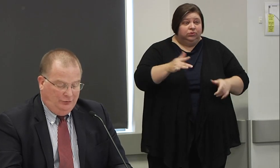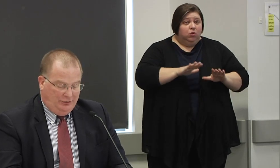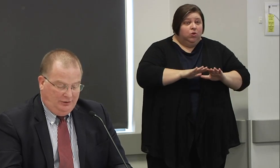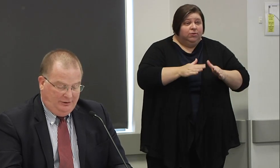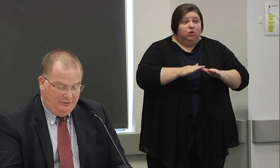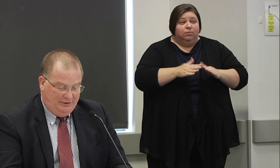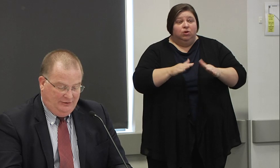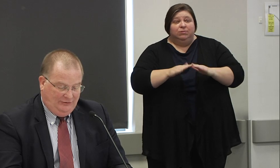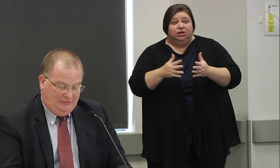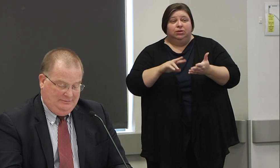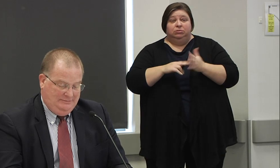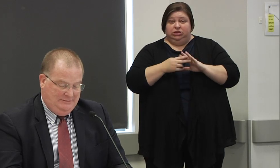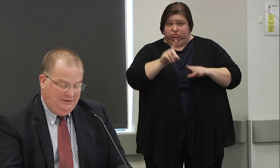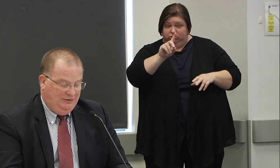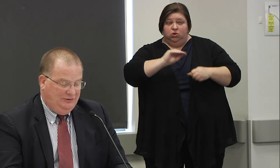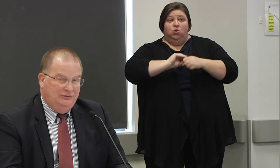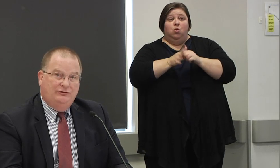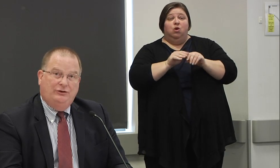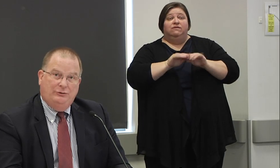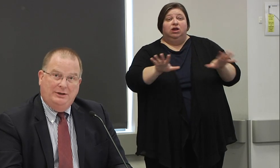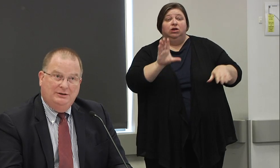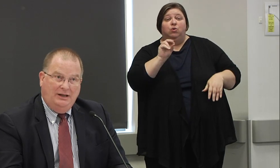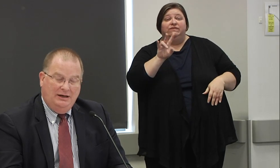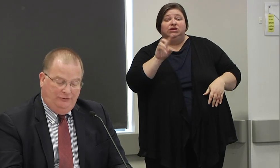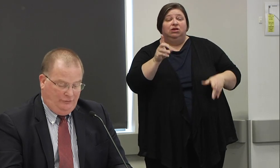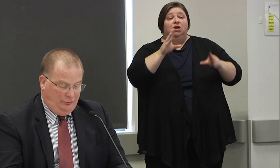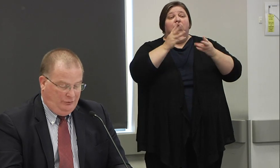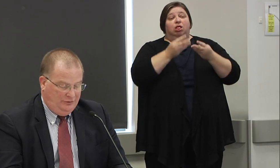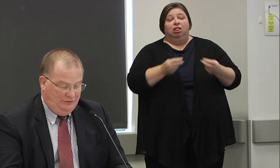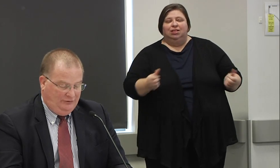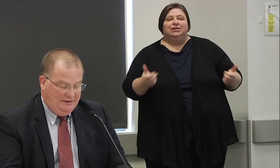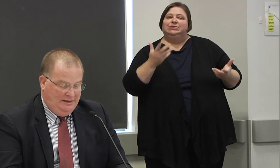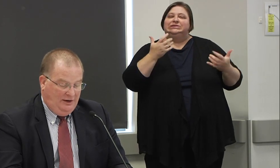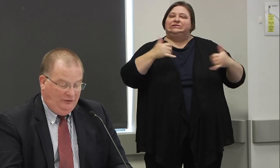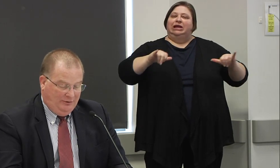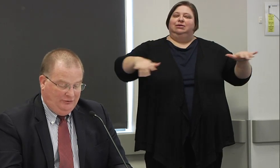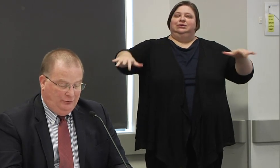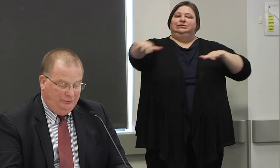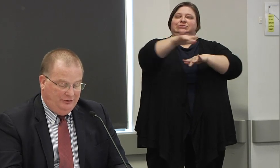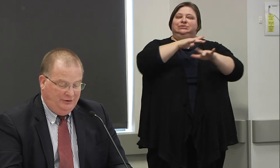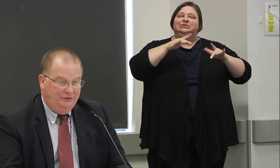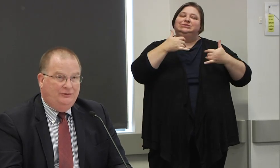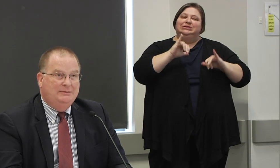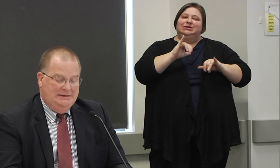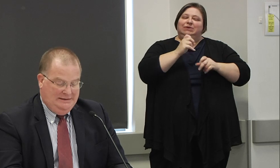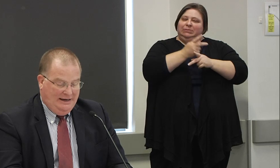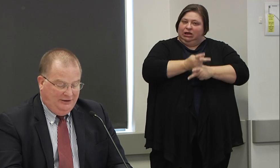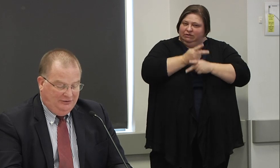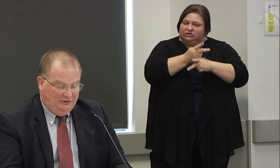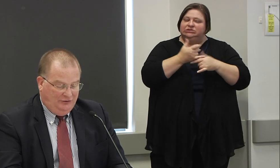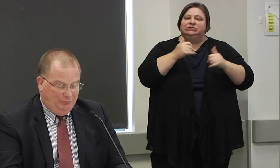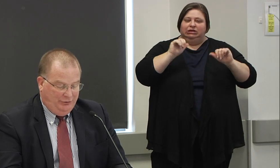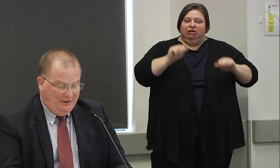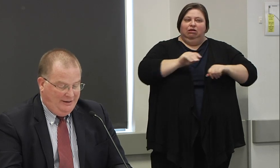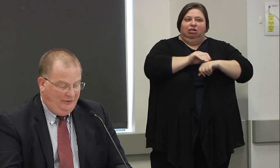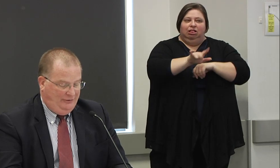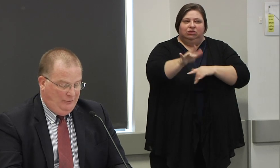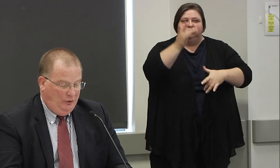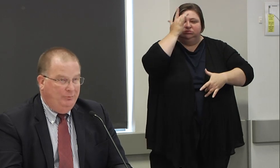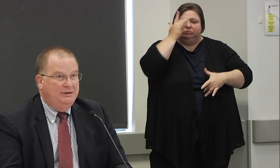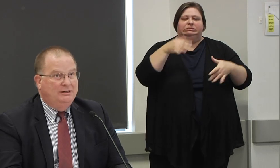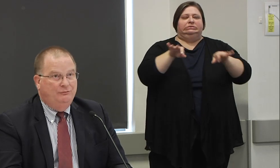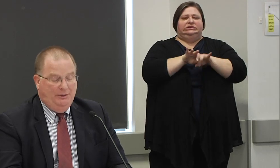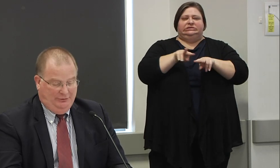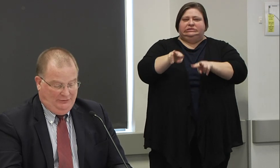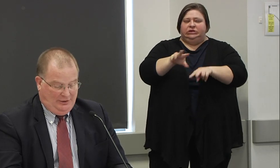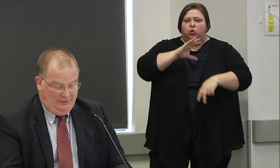lurk in our communities. It continues to threaten the lives of Oregonians, especially older adults. And it continues to put the health and well-being